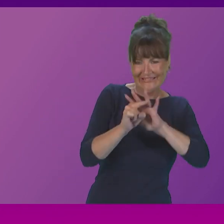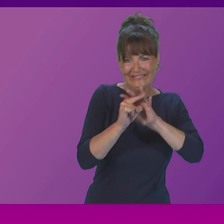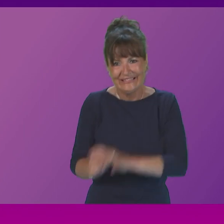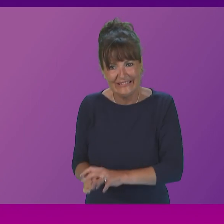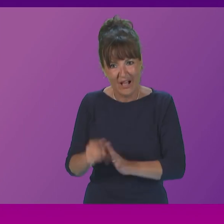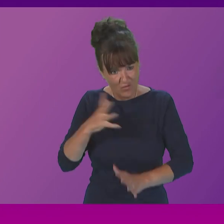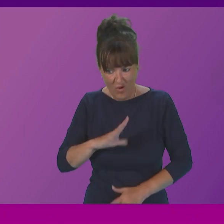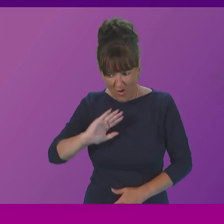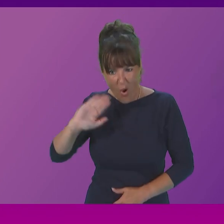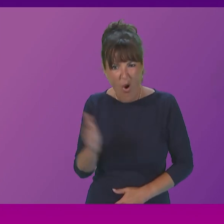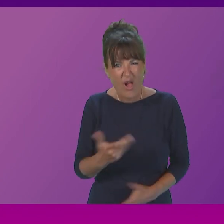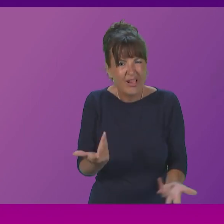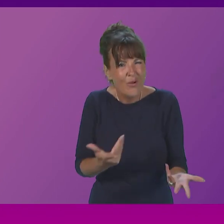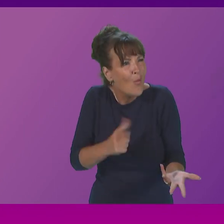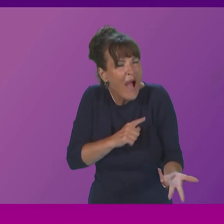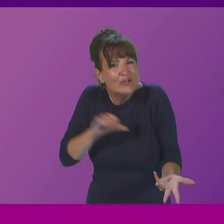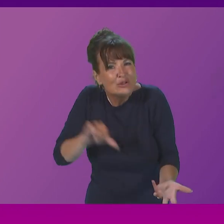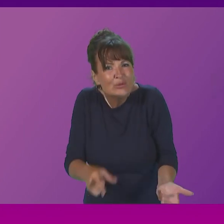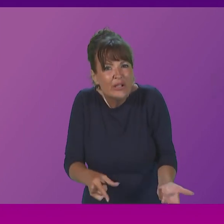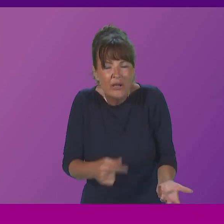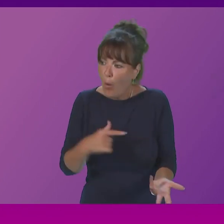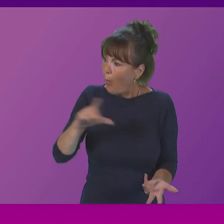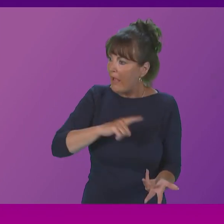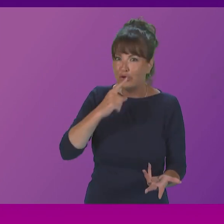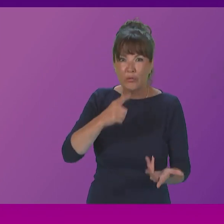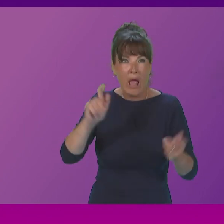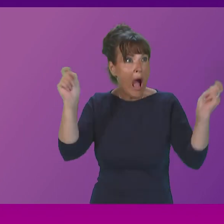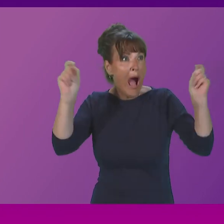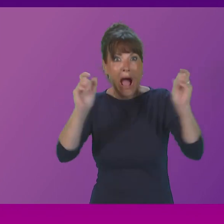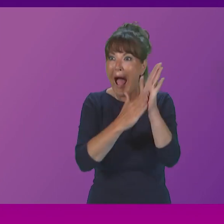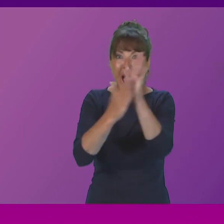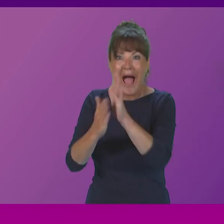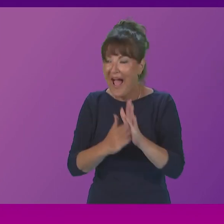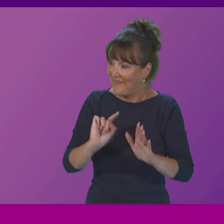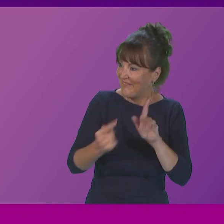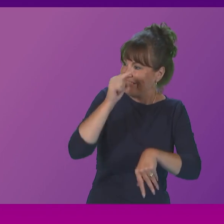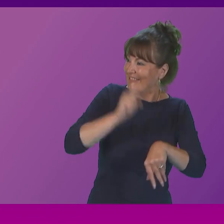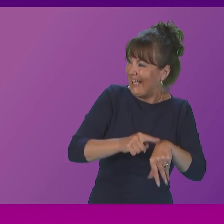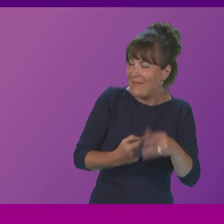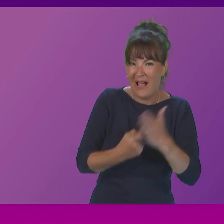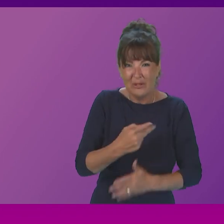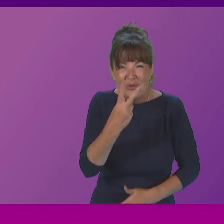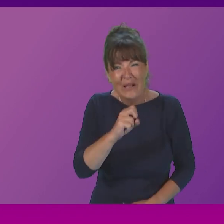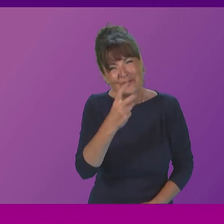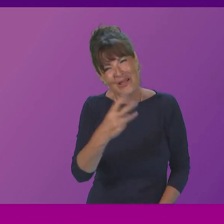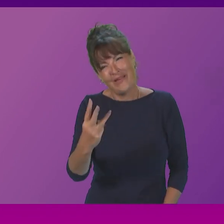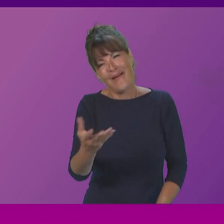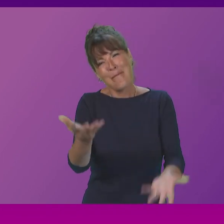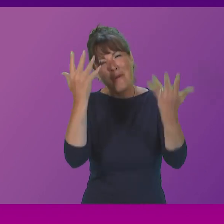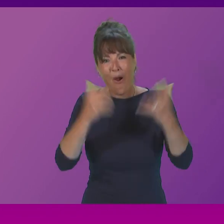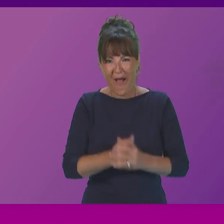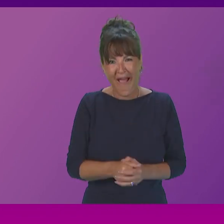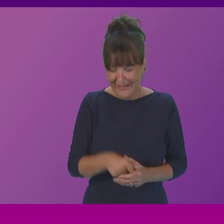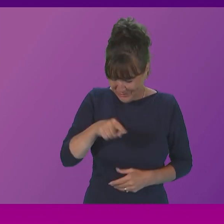aren't celebrating the first time something has happened in groundbreaking moment in 2023. Surely we